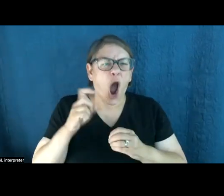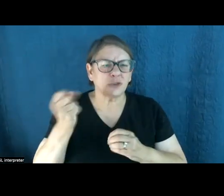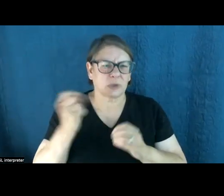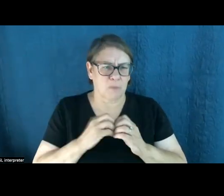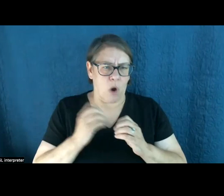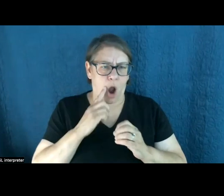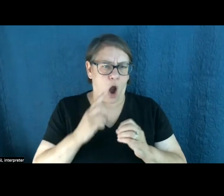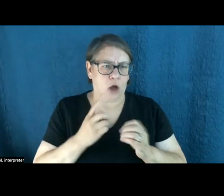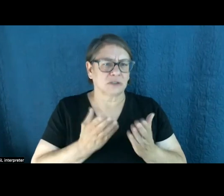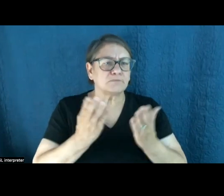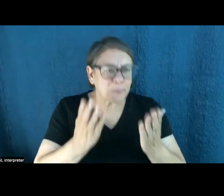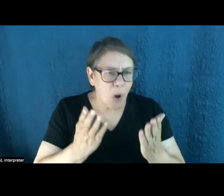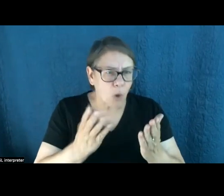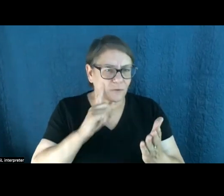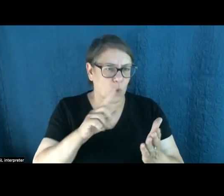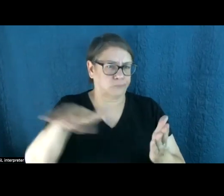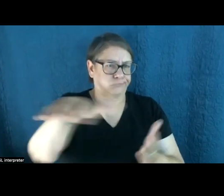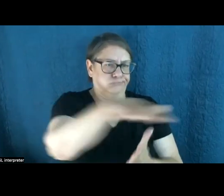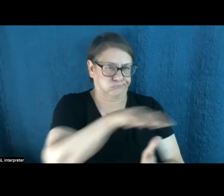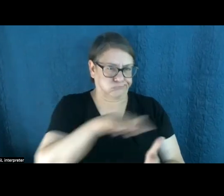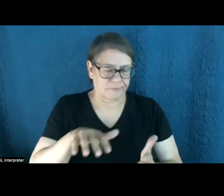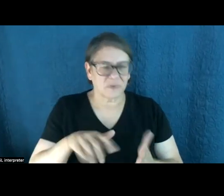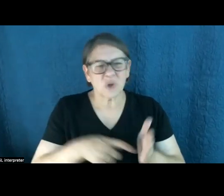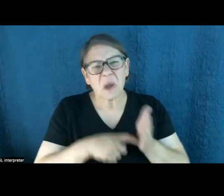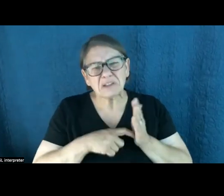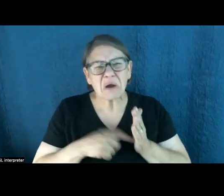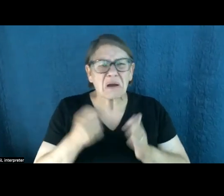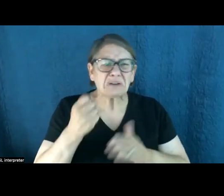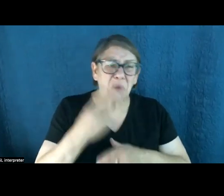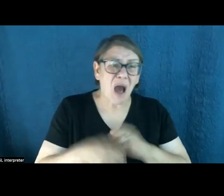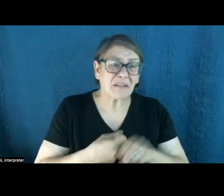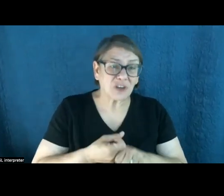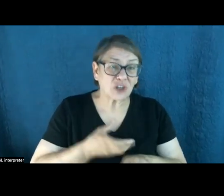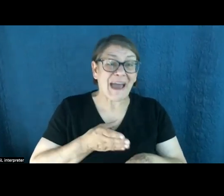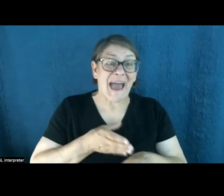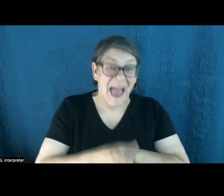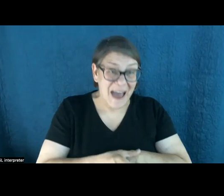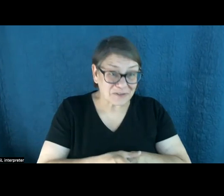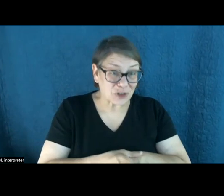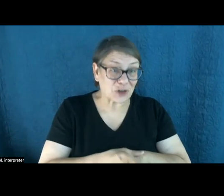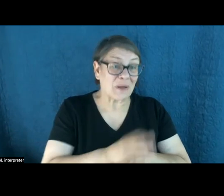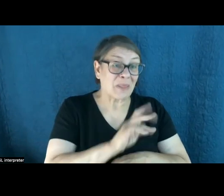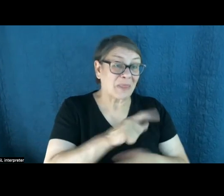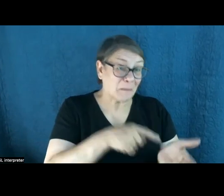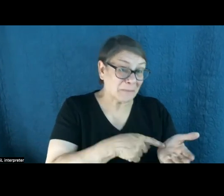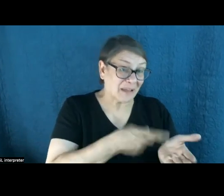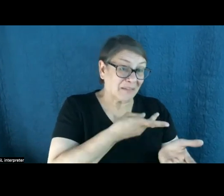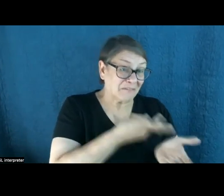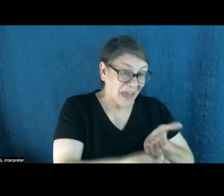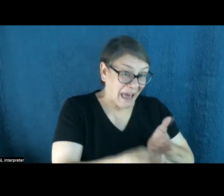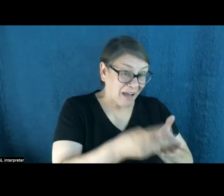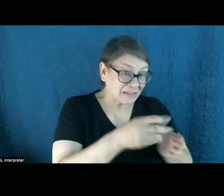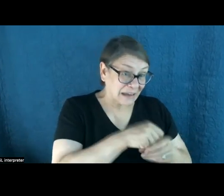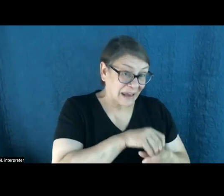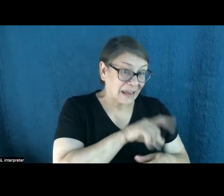all around the country. And so it took another dozen years after that cap and trade bill had failed in 2009. But 2021